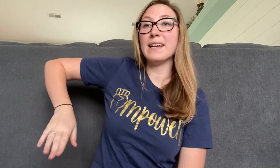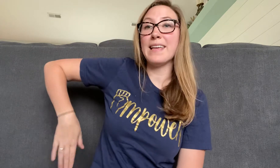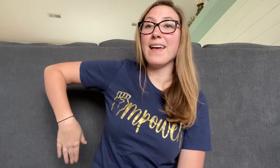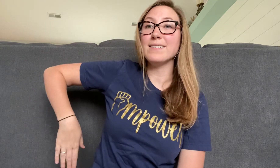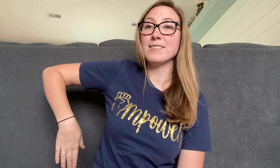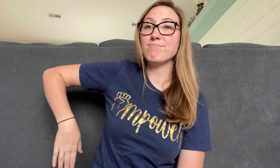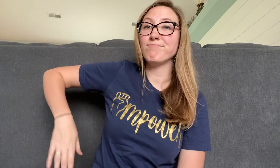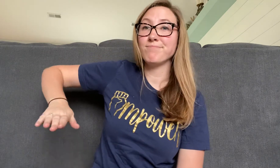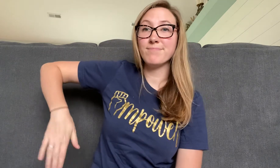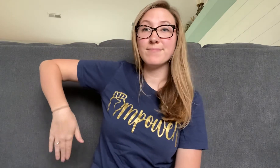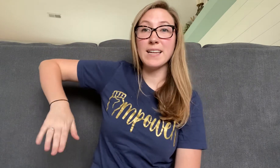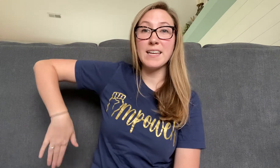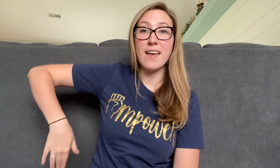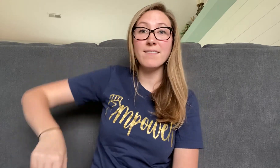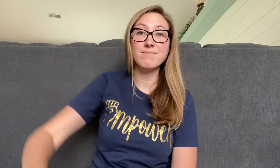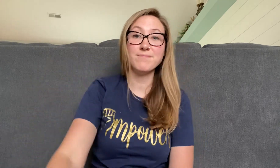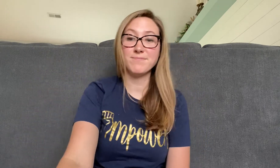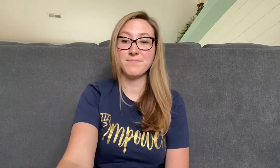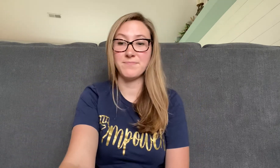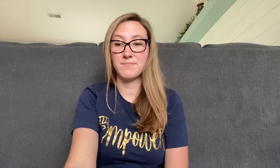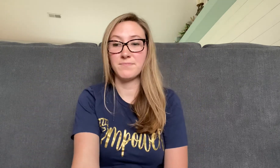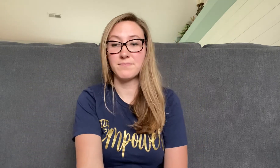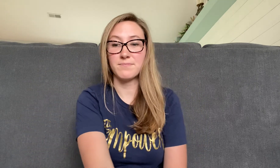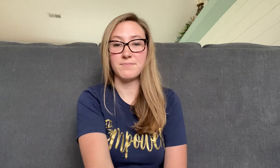yet, not yet,